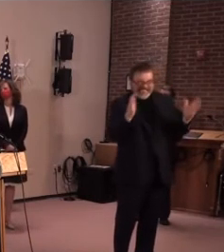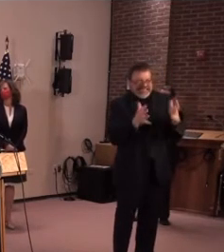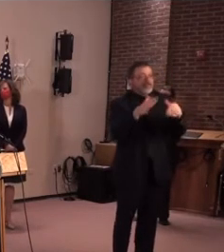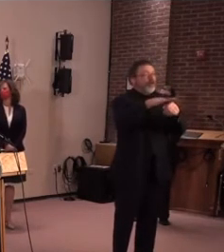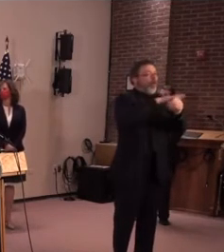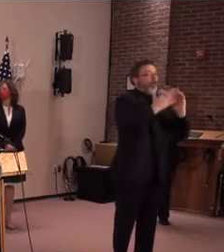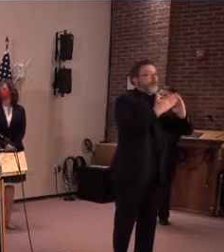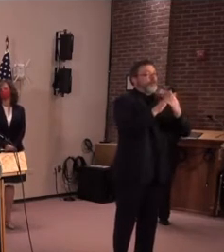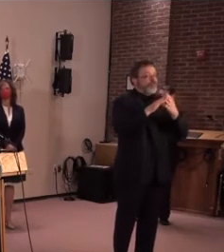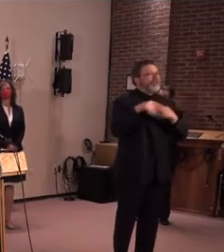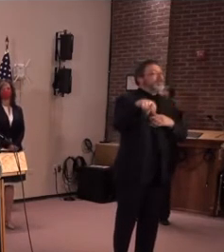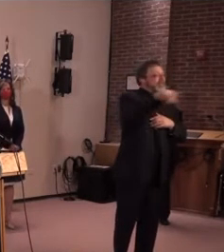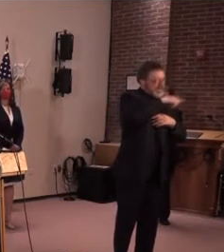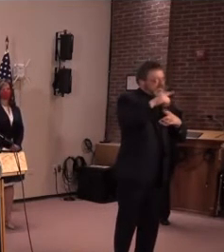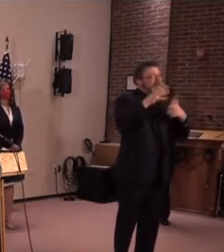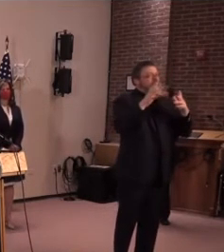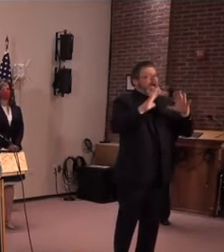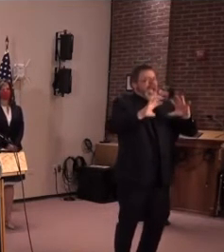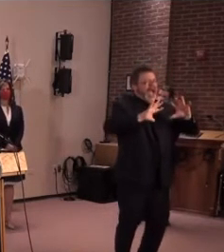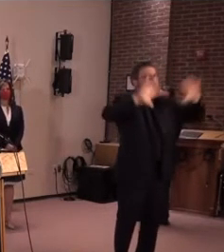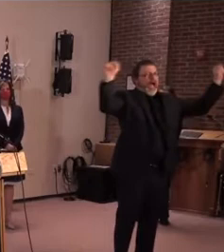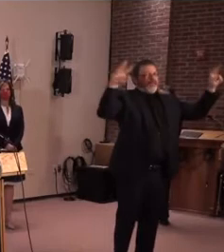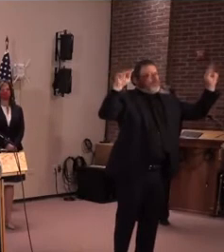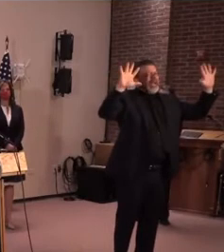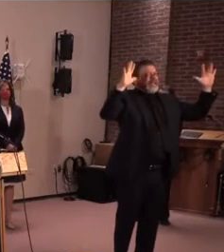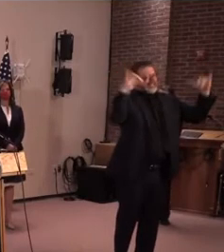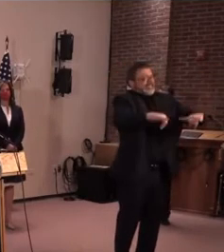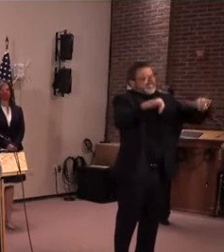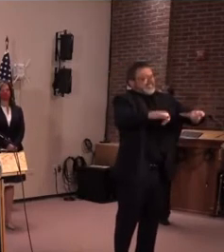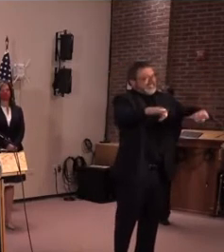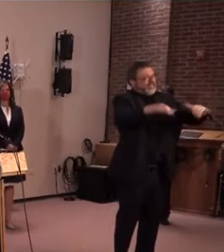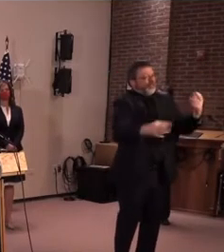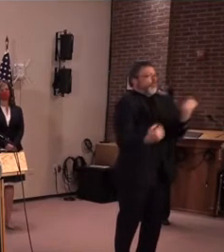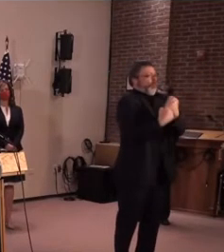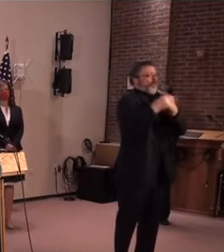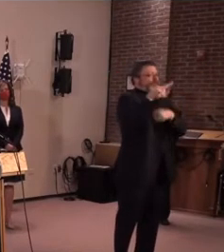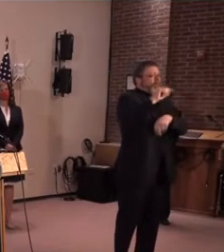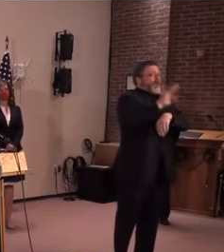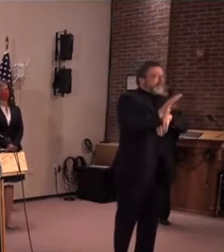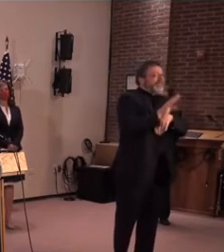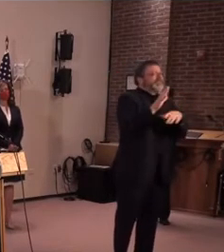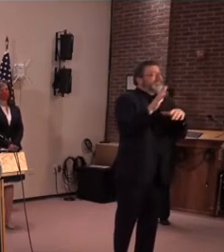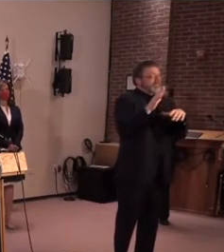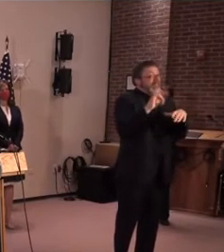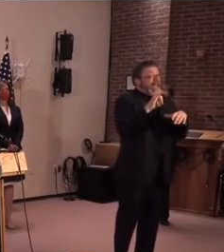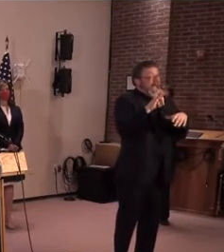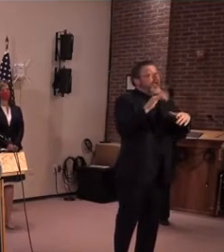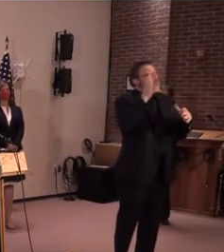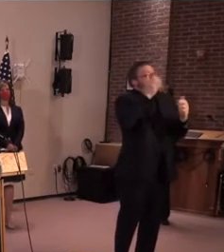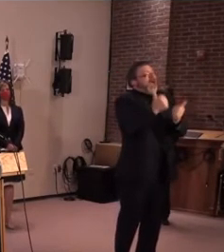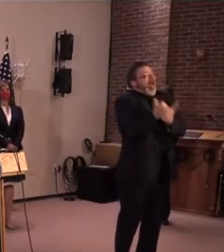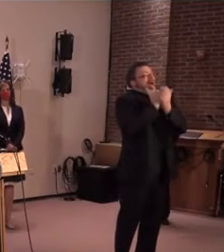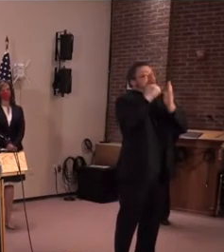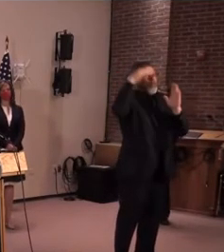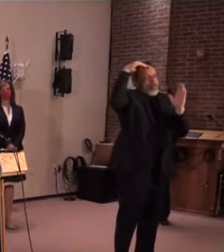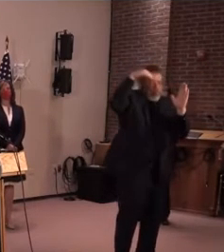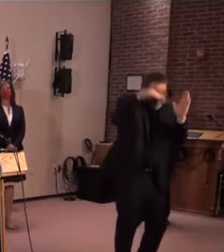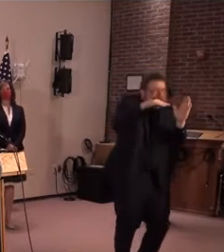state and spend locally, we can jumpstart economic activity and support our small businesses